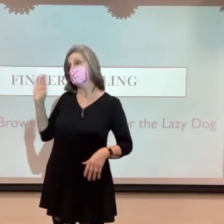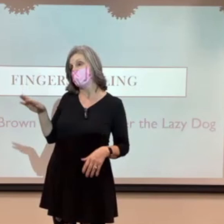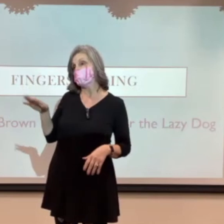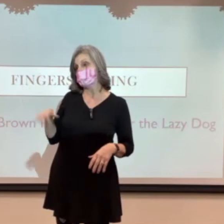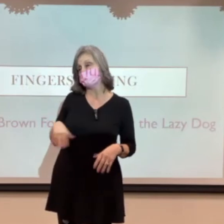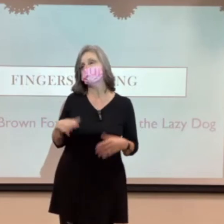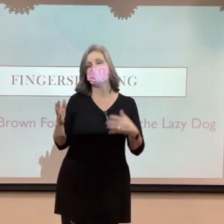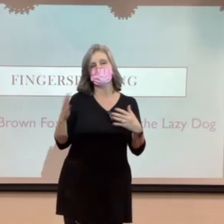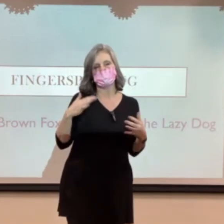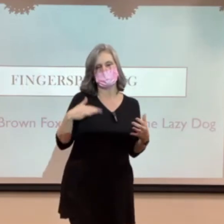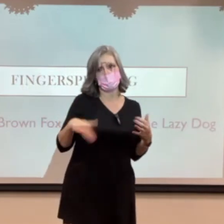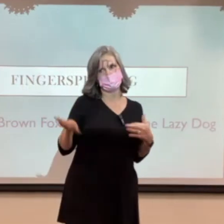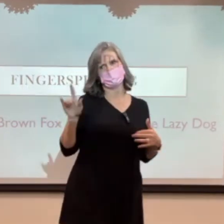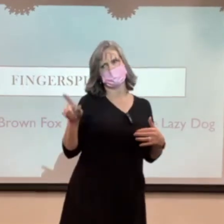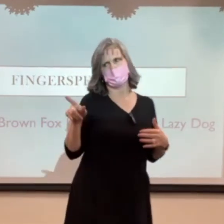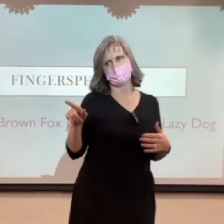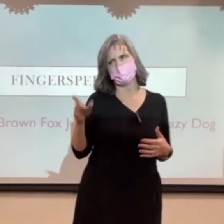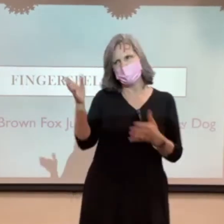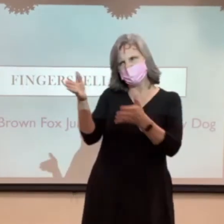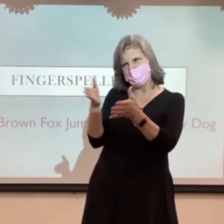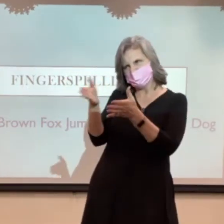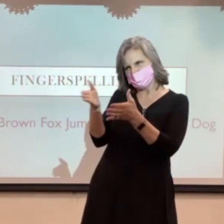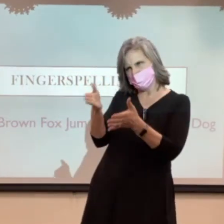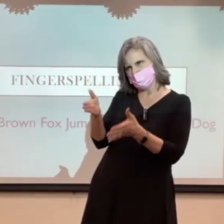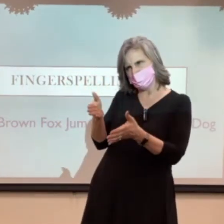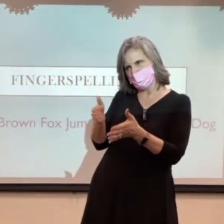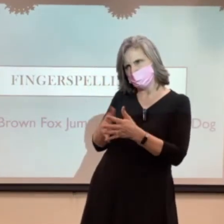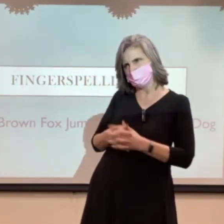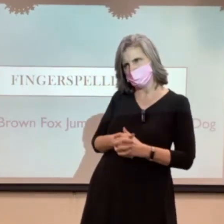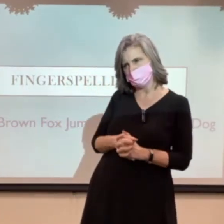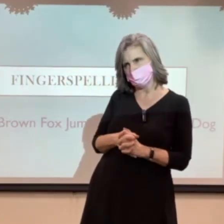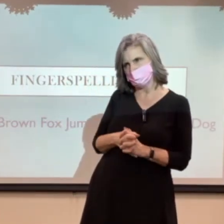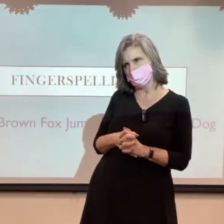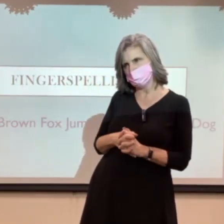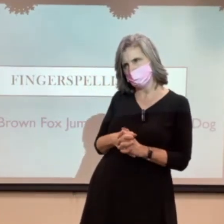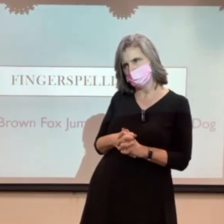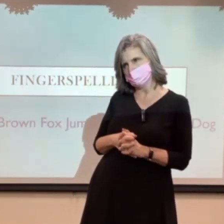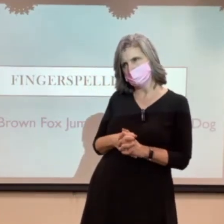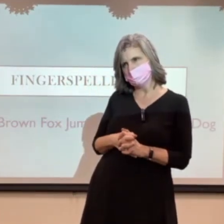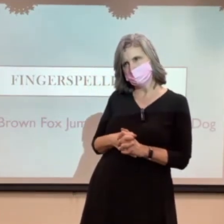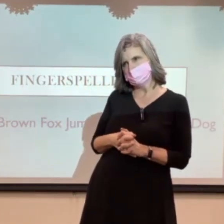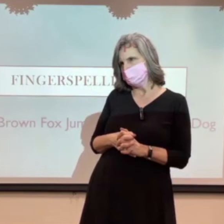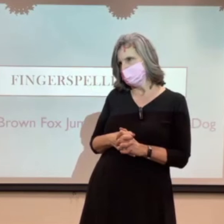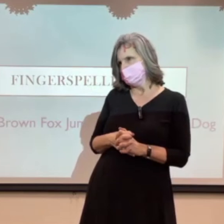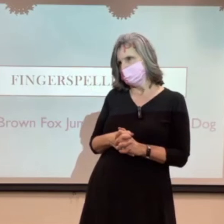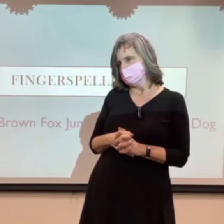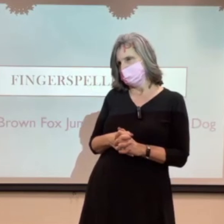know as a gesture isn't the same as the signs. I think that's kind of the vein in which you're asking the question. Right, but I